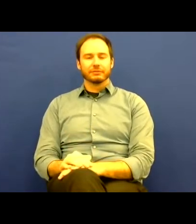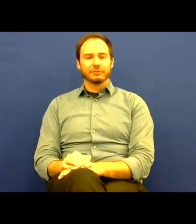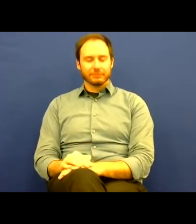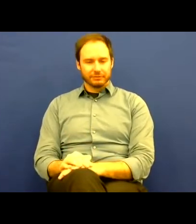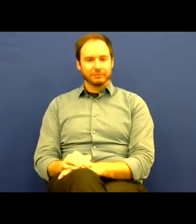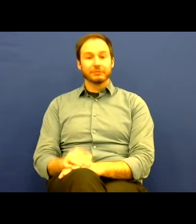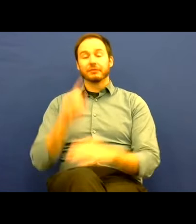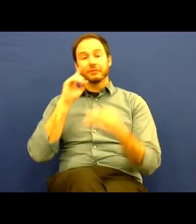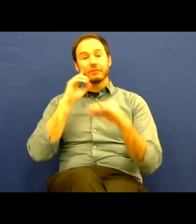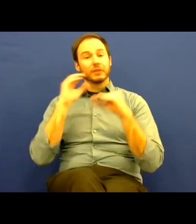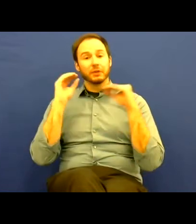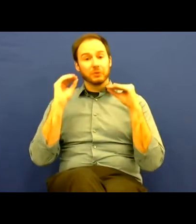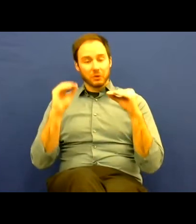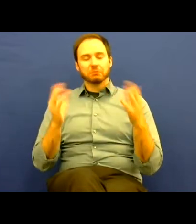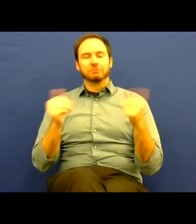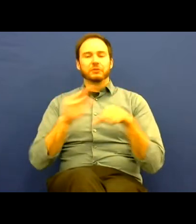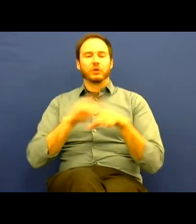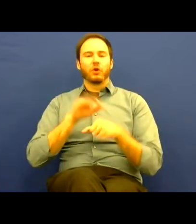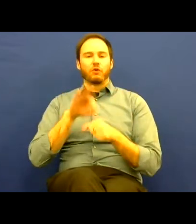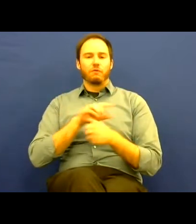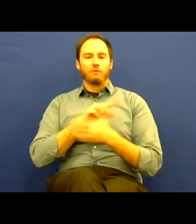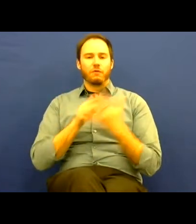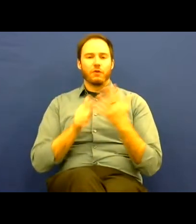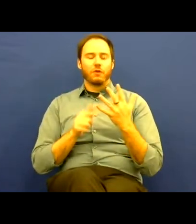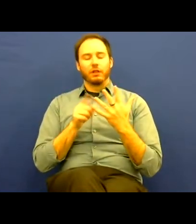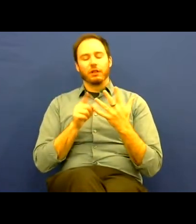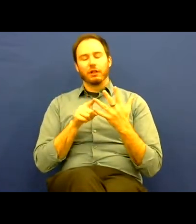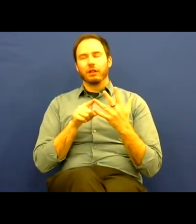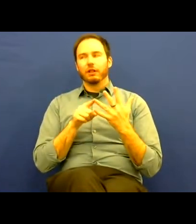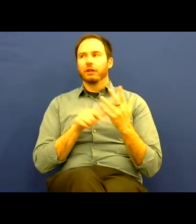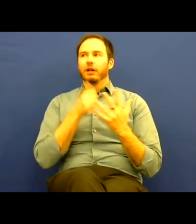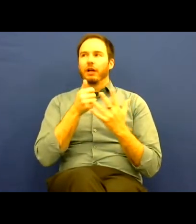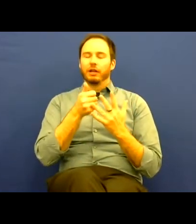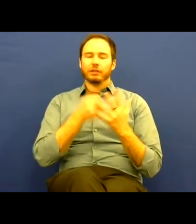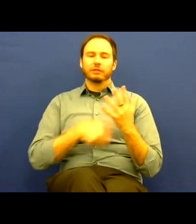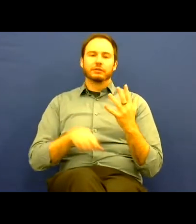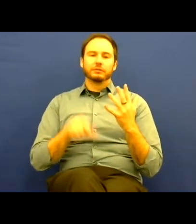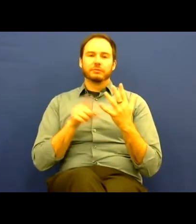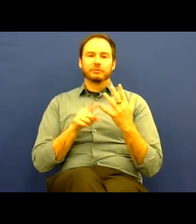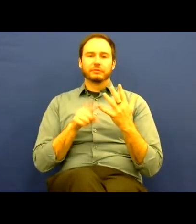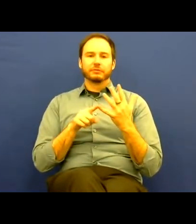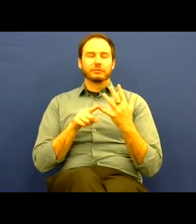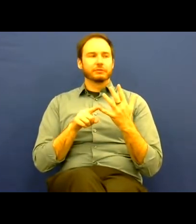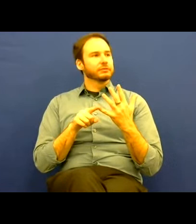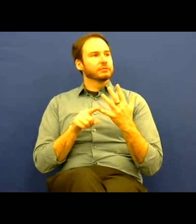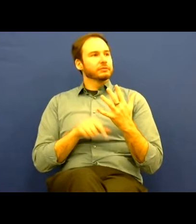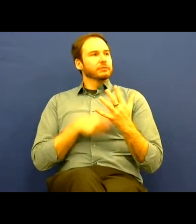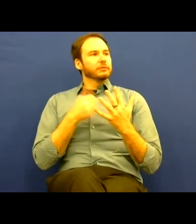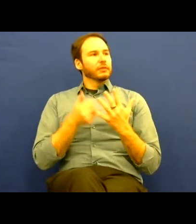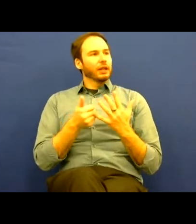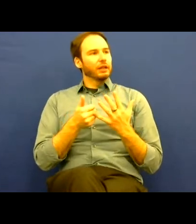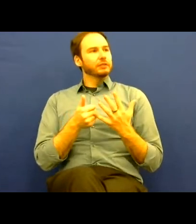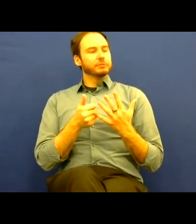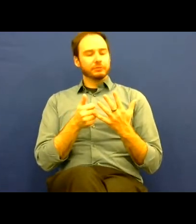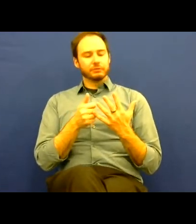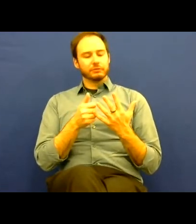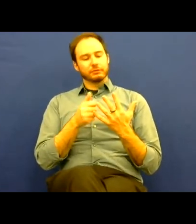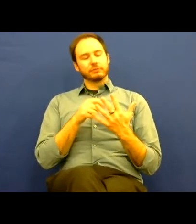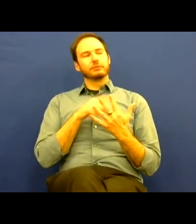And hearing nothing further, please call the roll. Councilmember Safranic, Aye. Councilmember Bolzner,